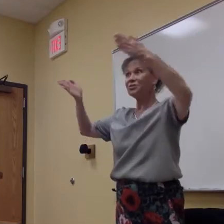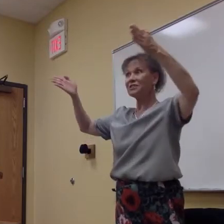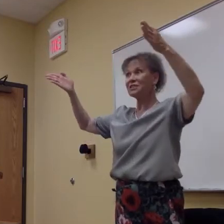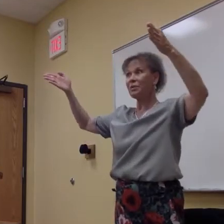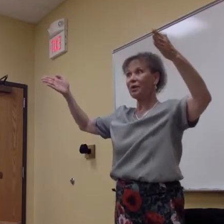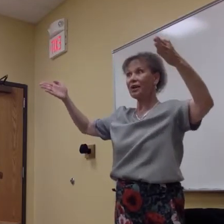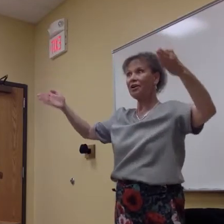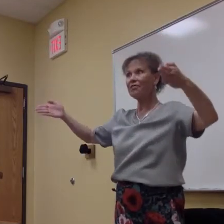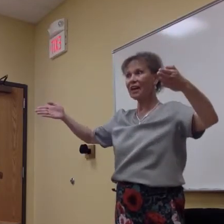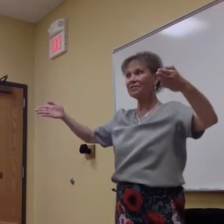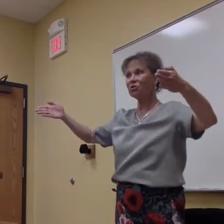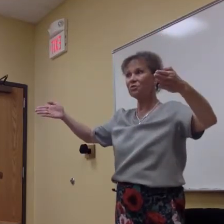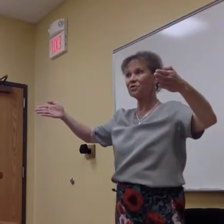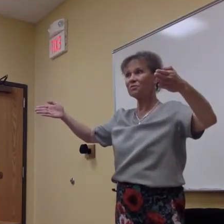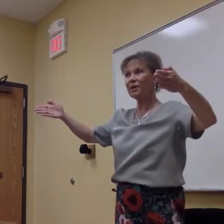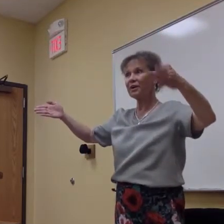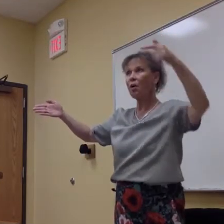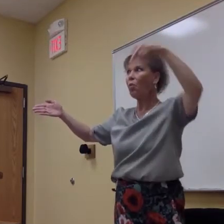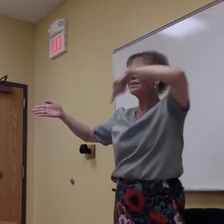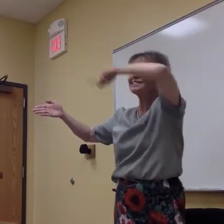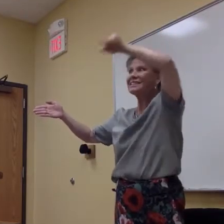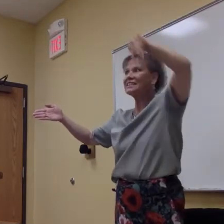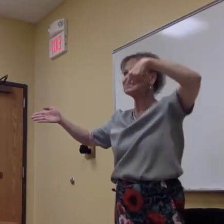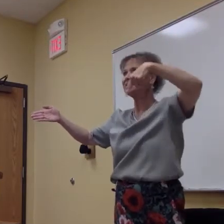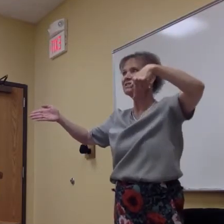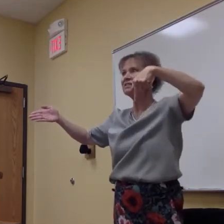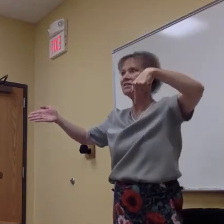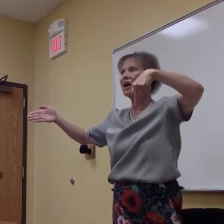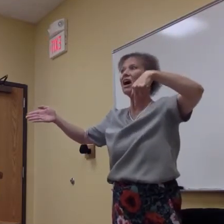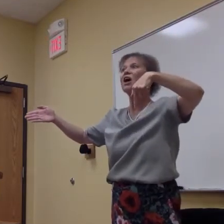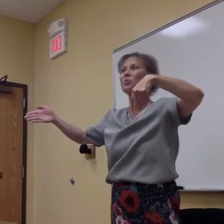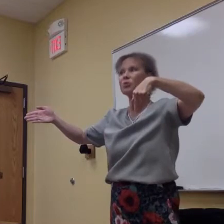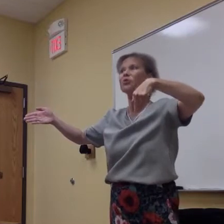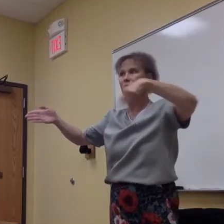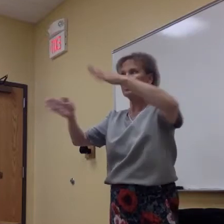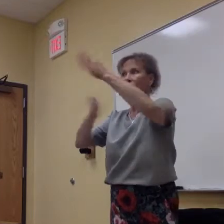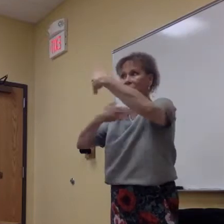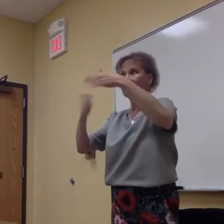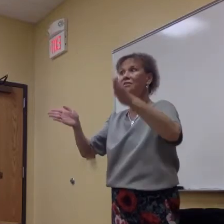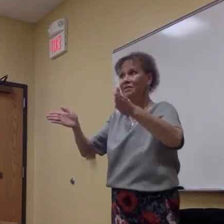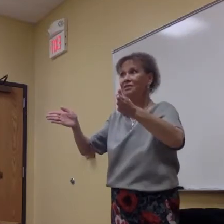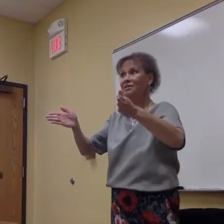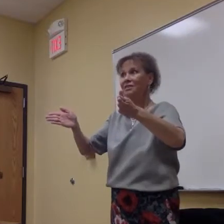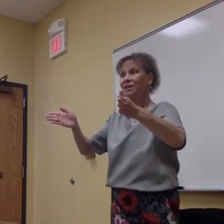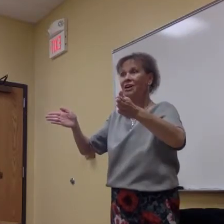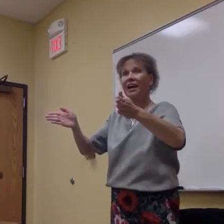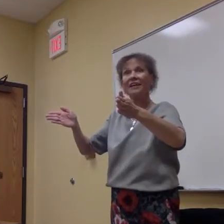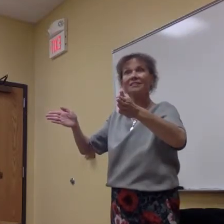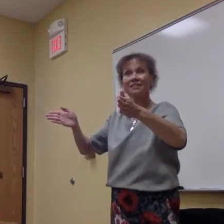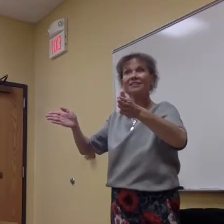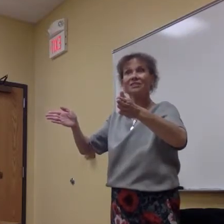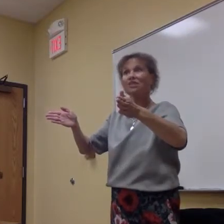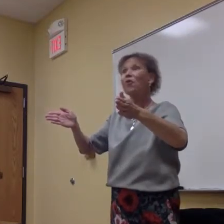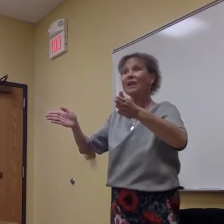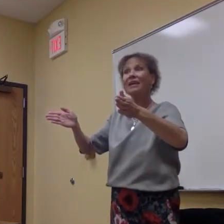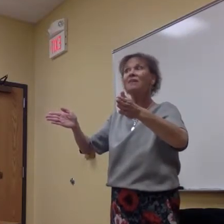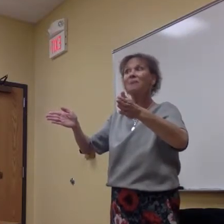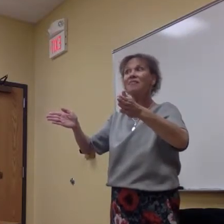surfaces parallel, flat surface parallel. What is this? Room. A room, all right? So it can mean that